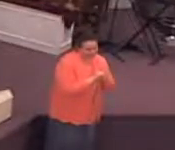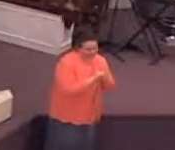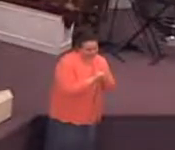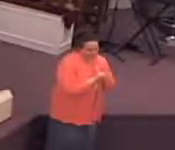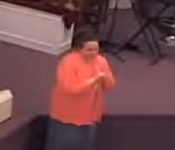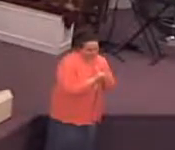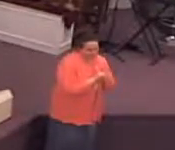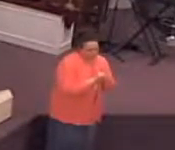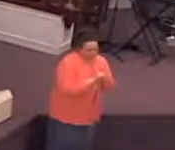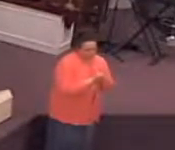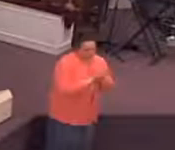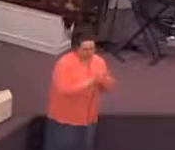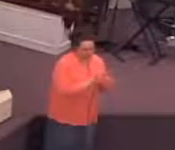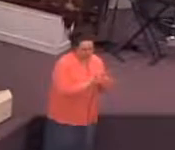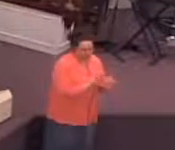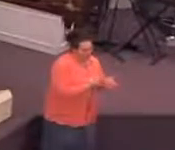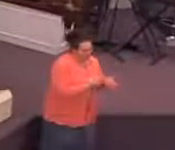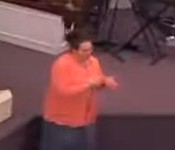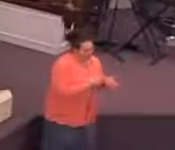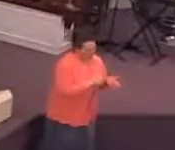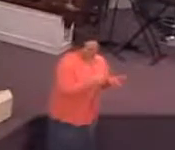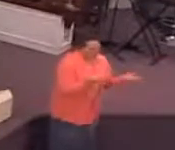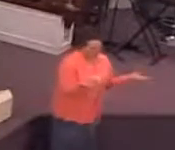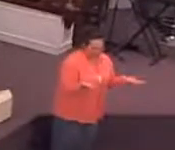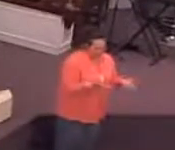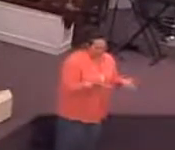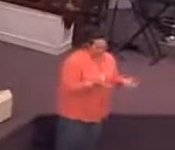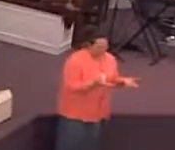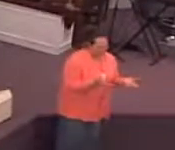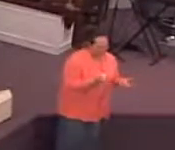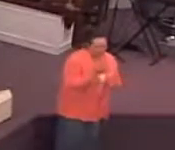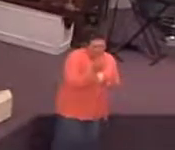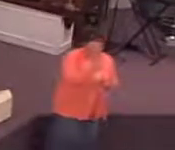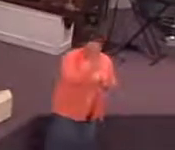No, the Bible says, as a man thinketh in his heart, so is he.